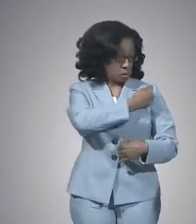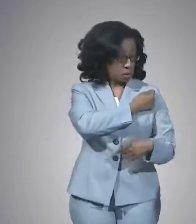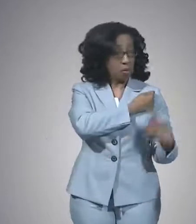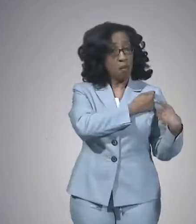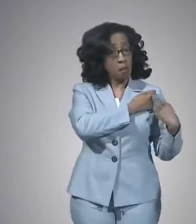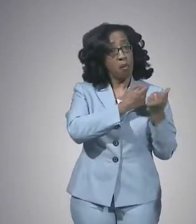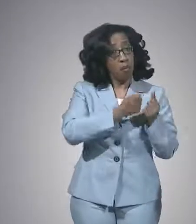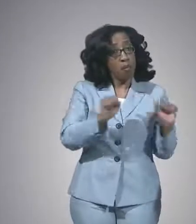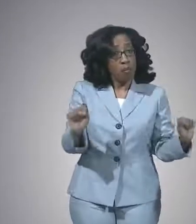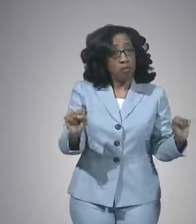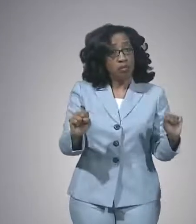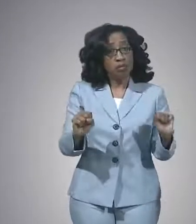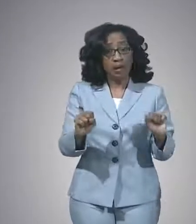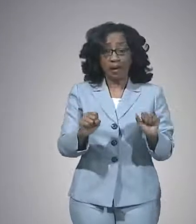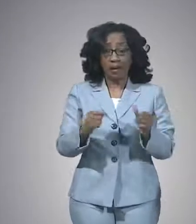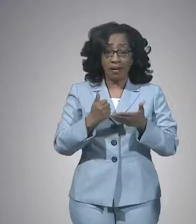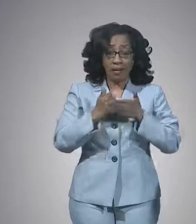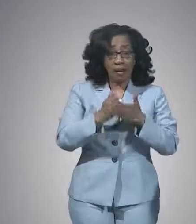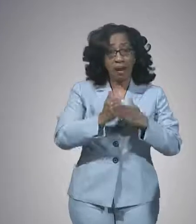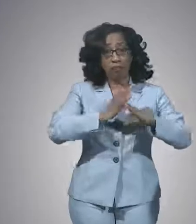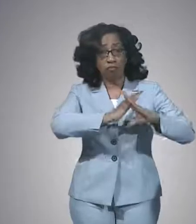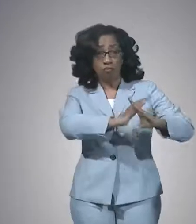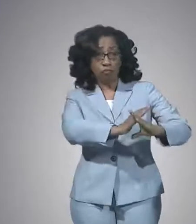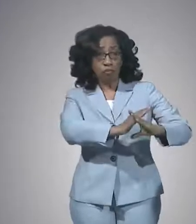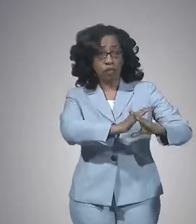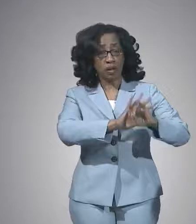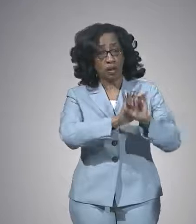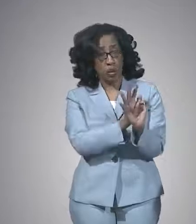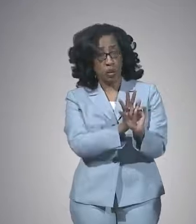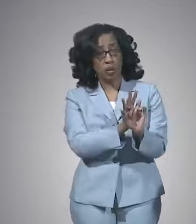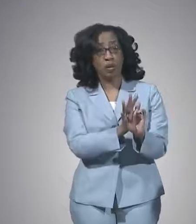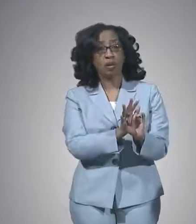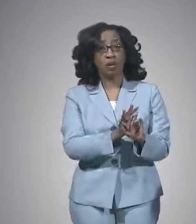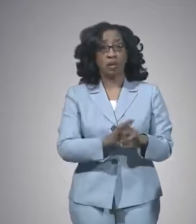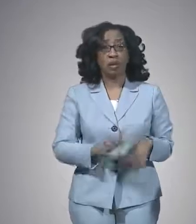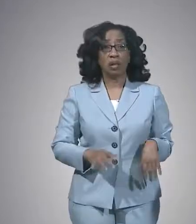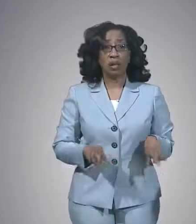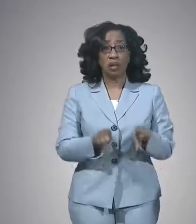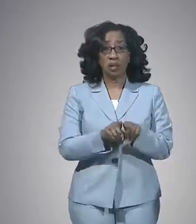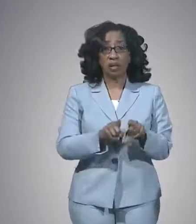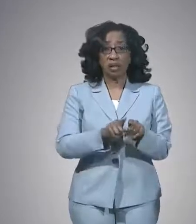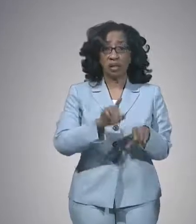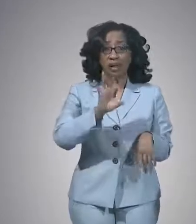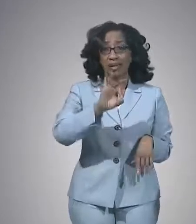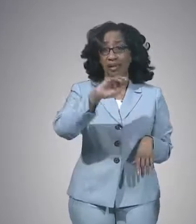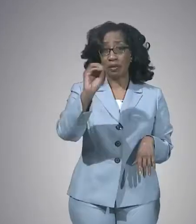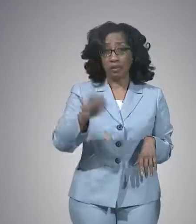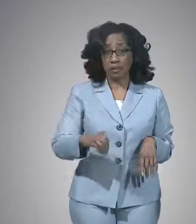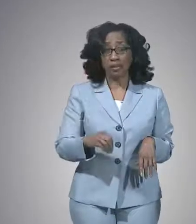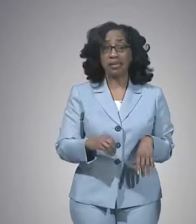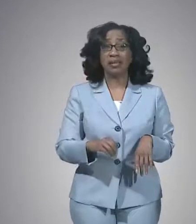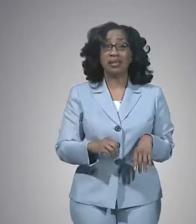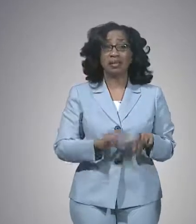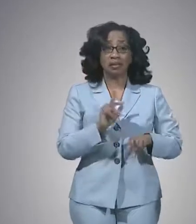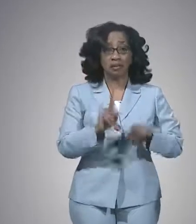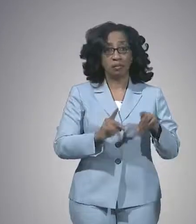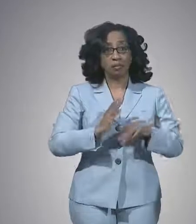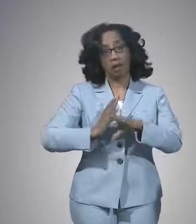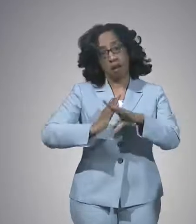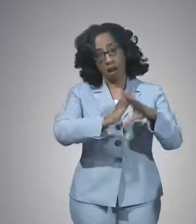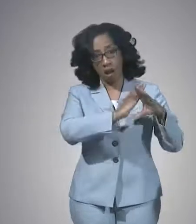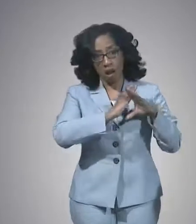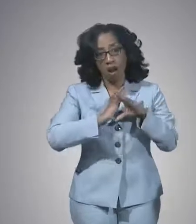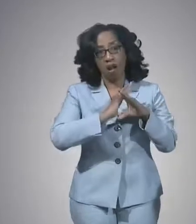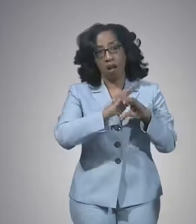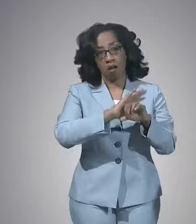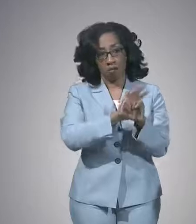effective. We know that it is very good in the 90th percentile for preventing COVID-19